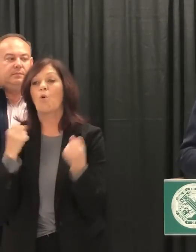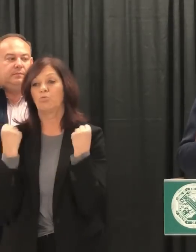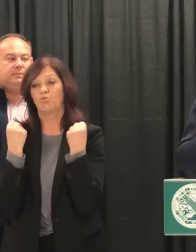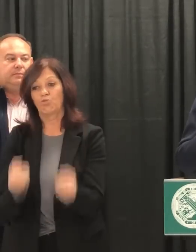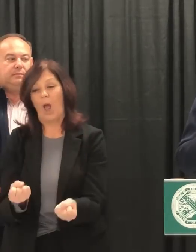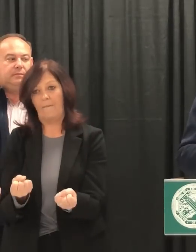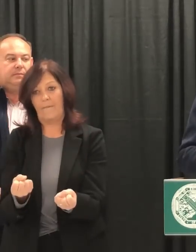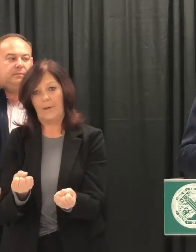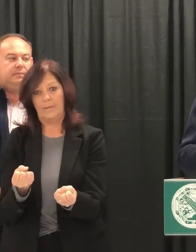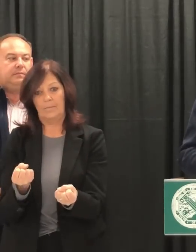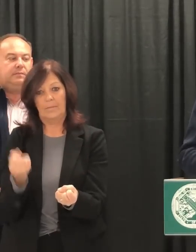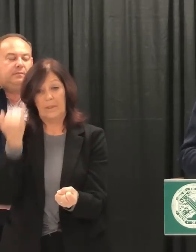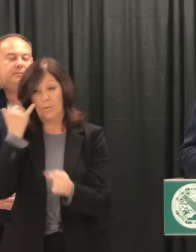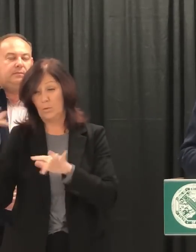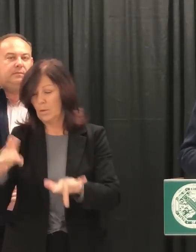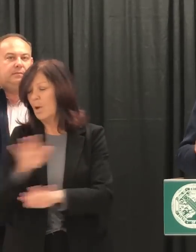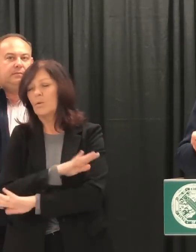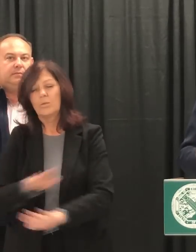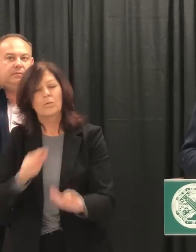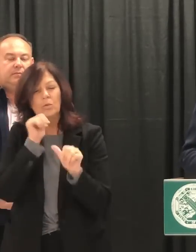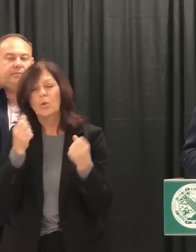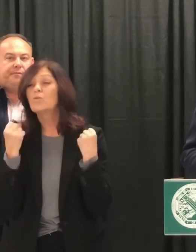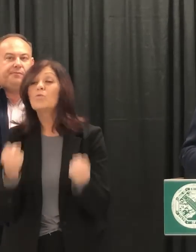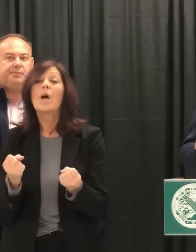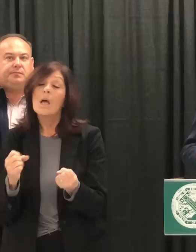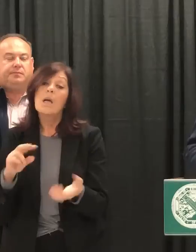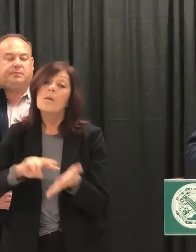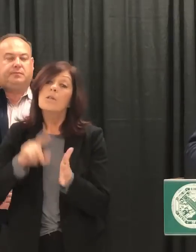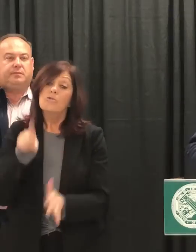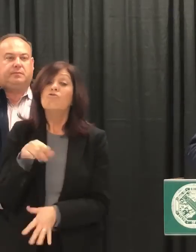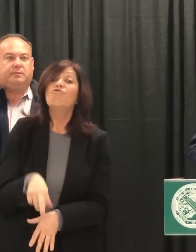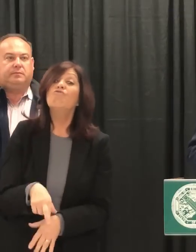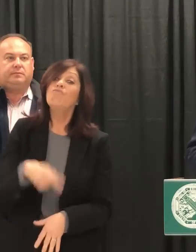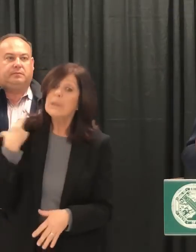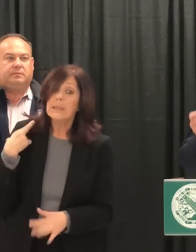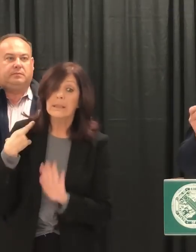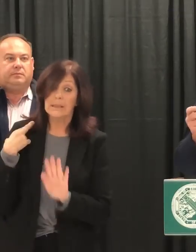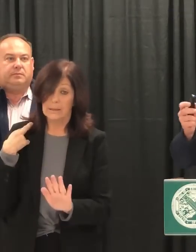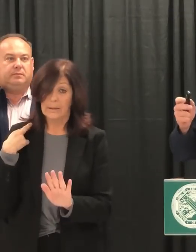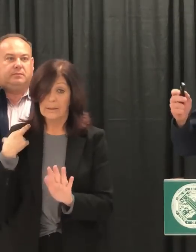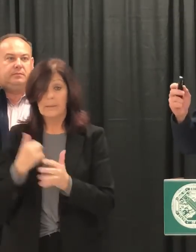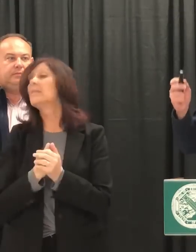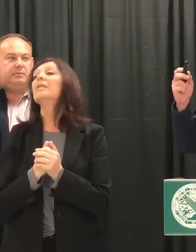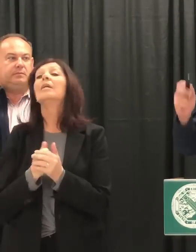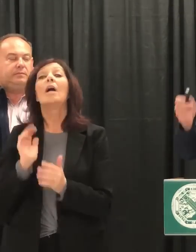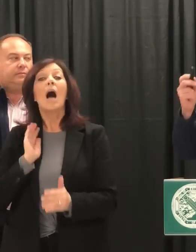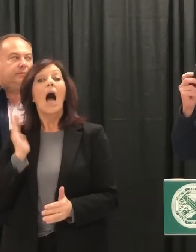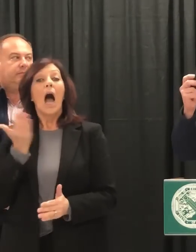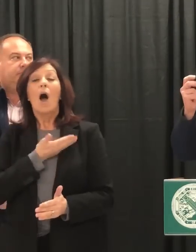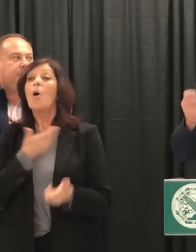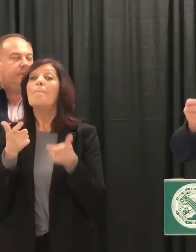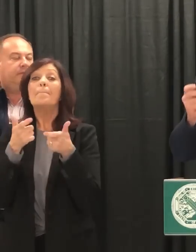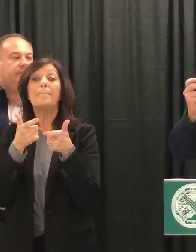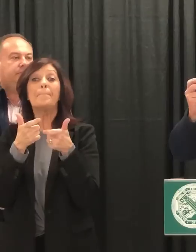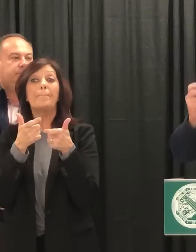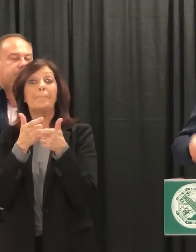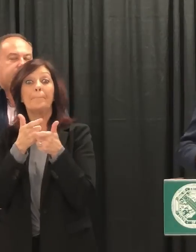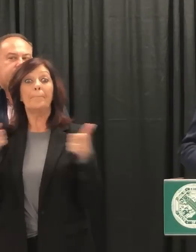in the banned zone. You are putting yourself and others at risk. Even our big